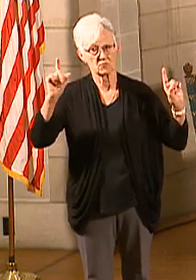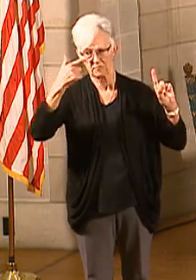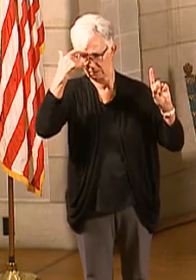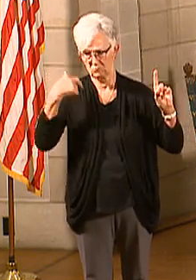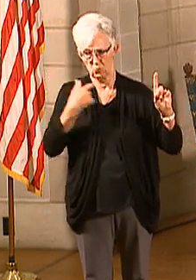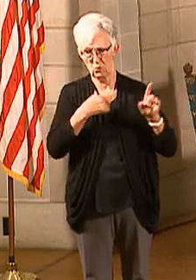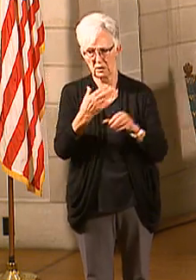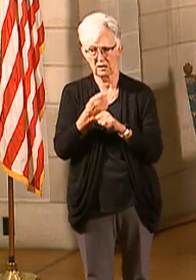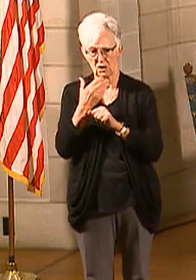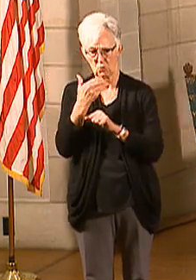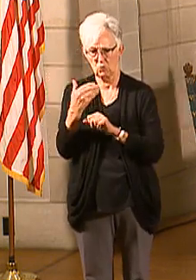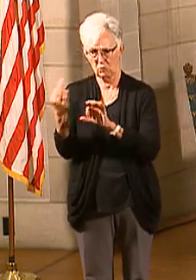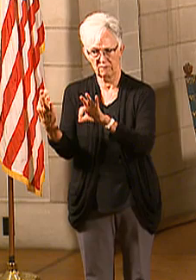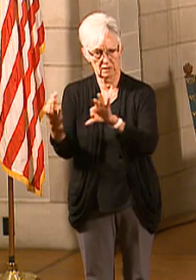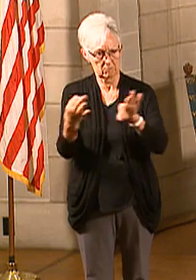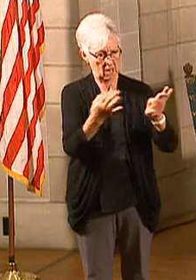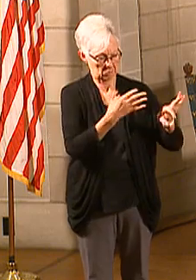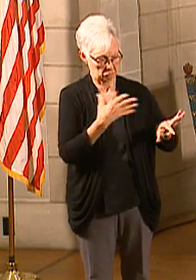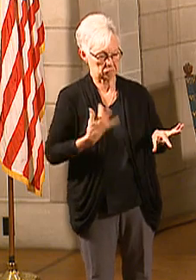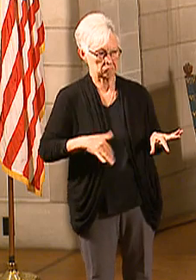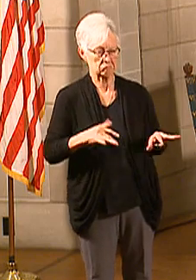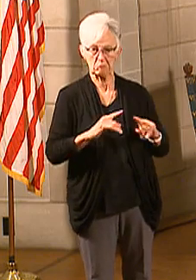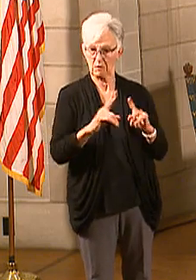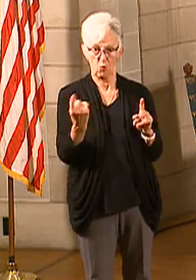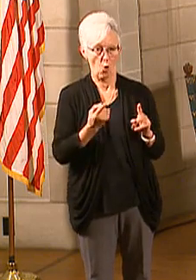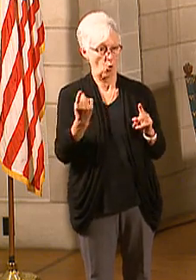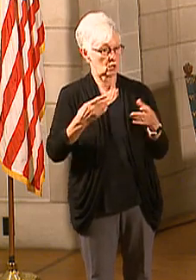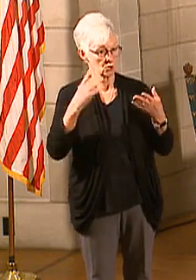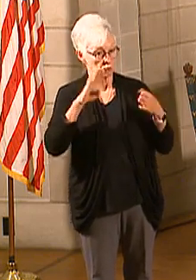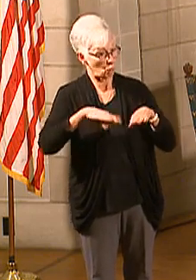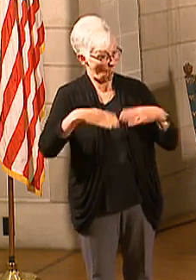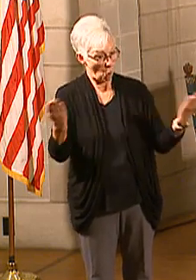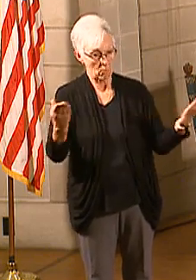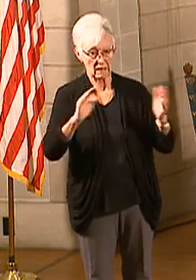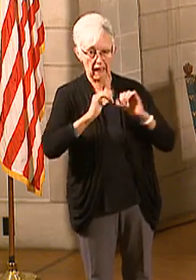always open to hearing how we can do things better.